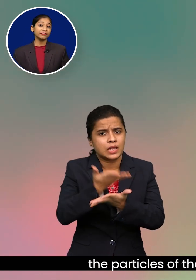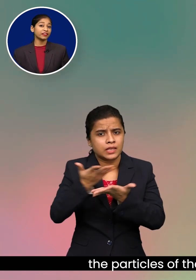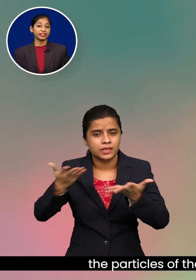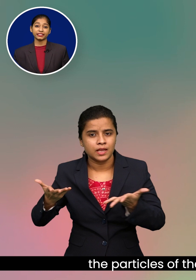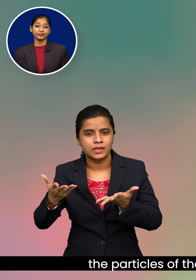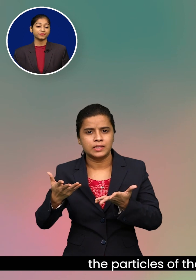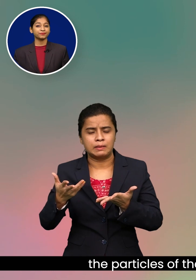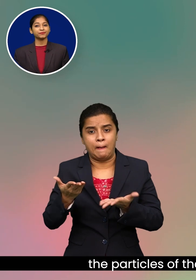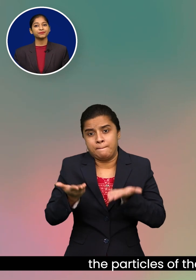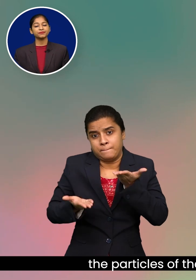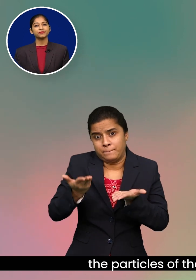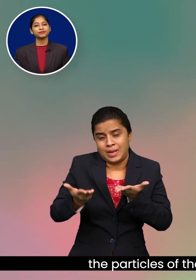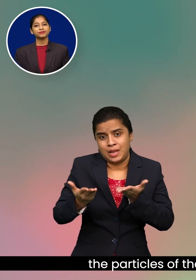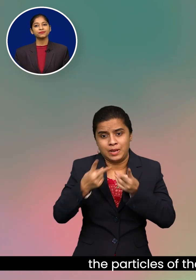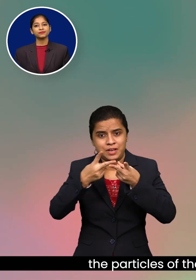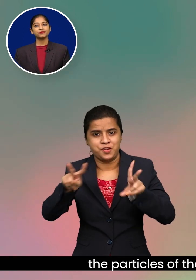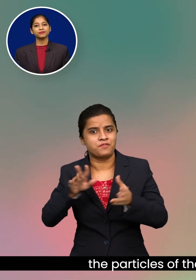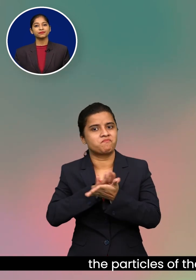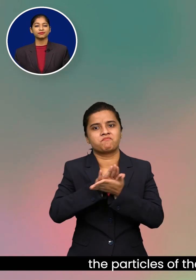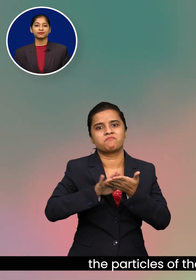cannot be different.